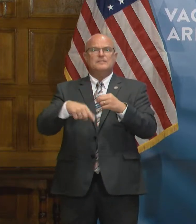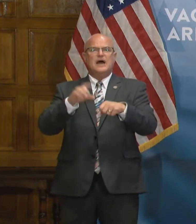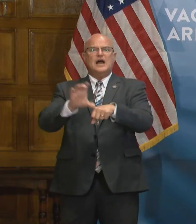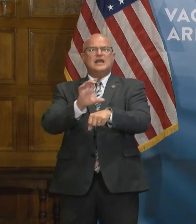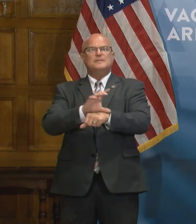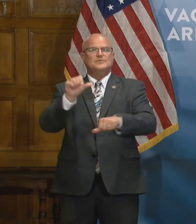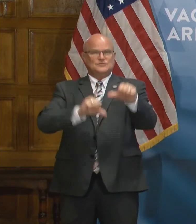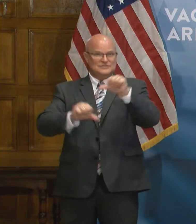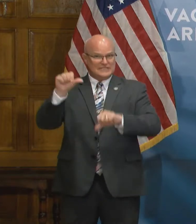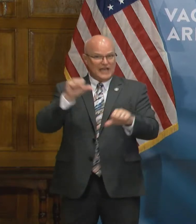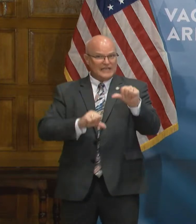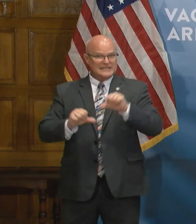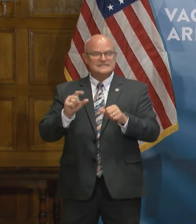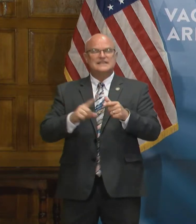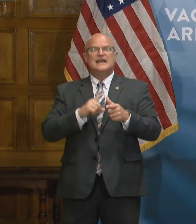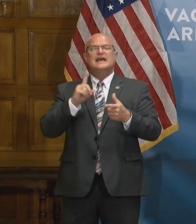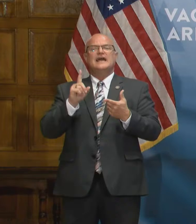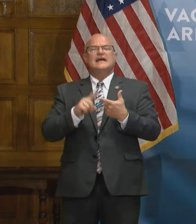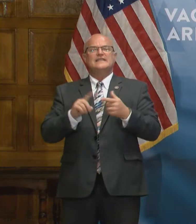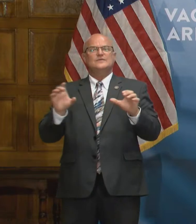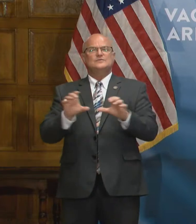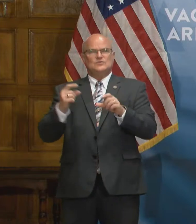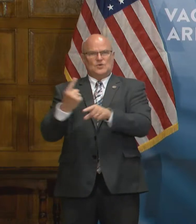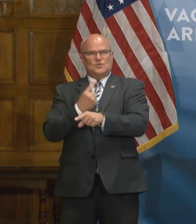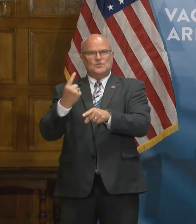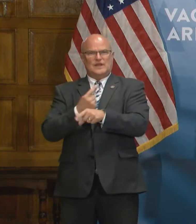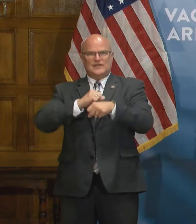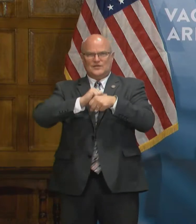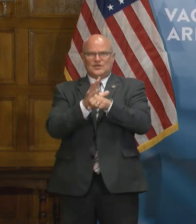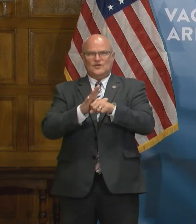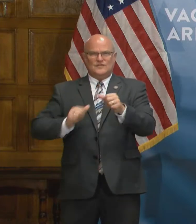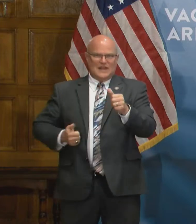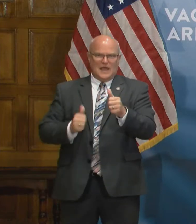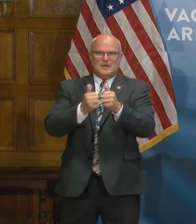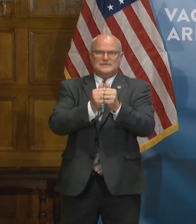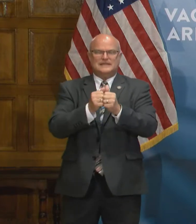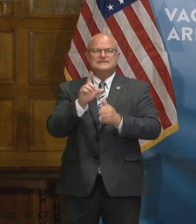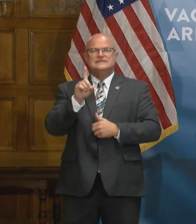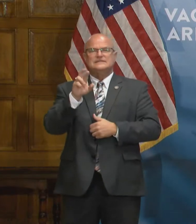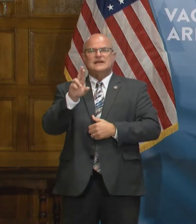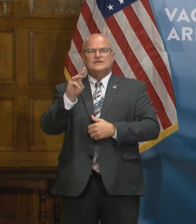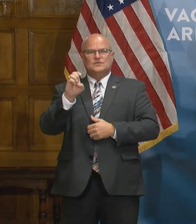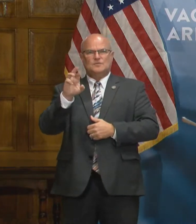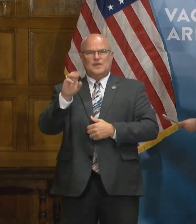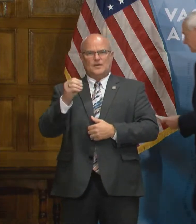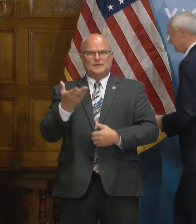computer science, and then we'll do our regular COVID update. Dr. Romero.